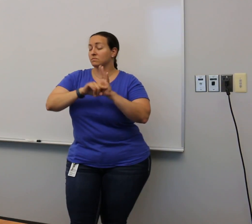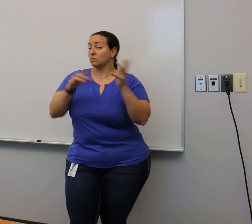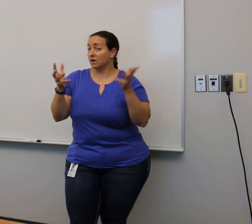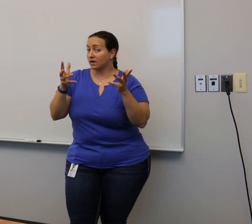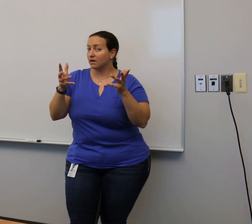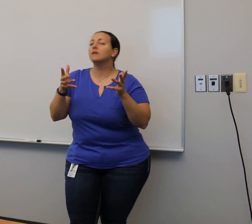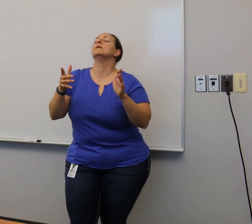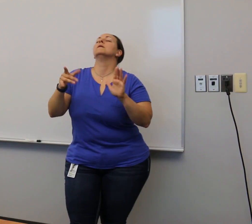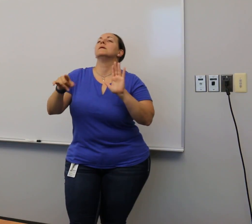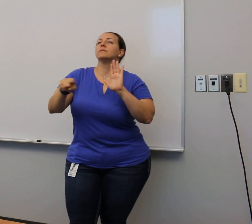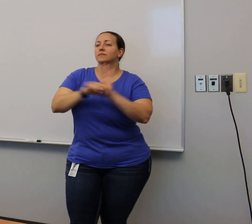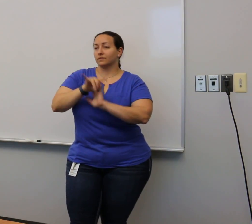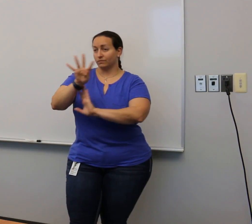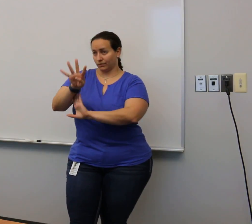is -4.